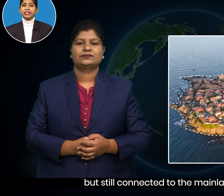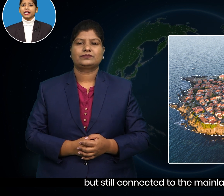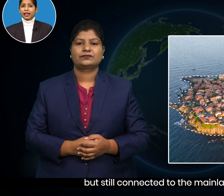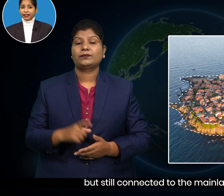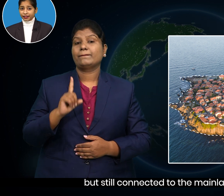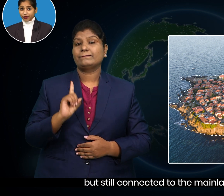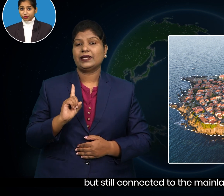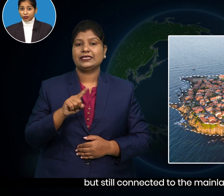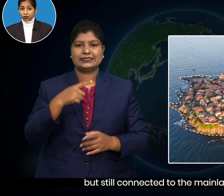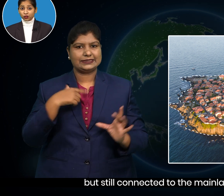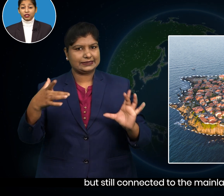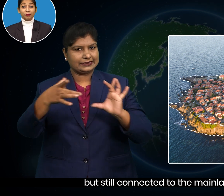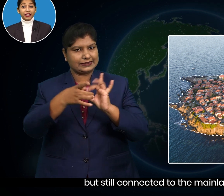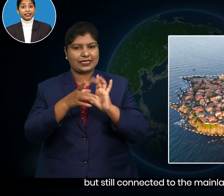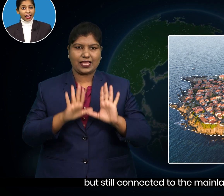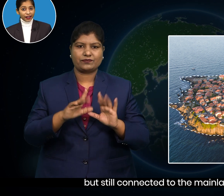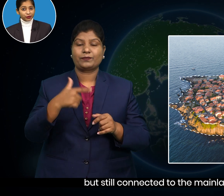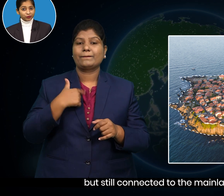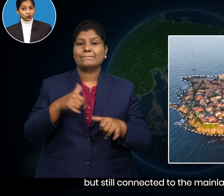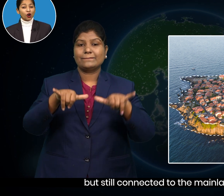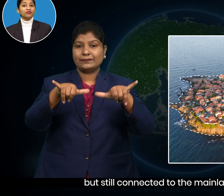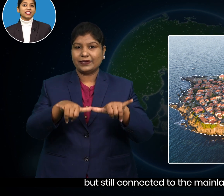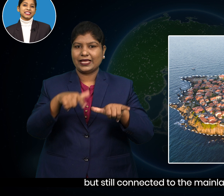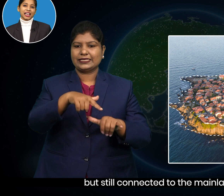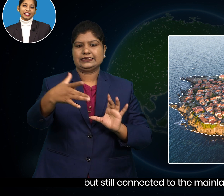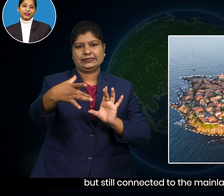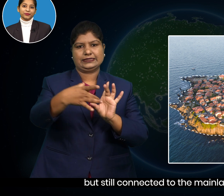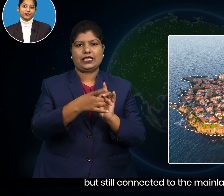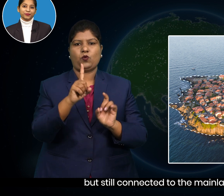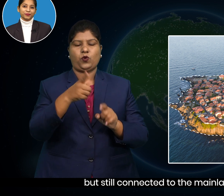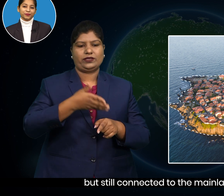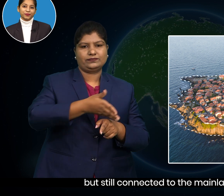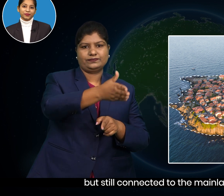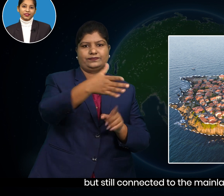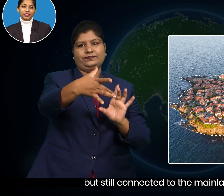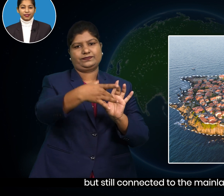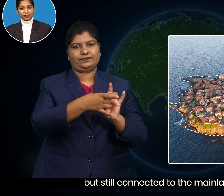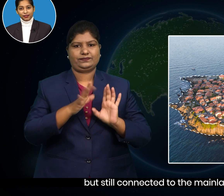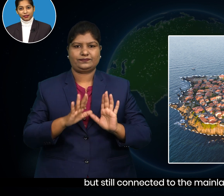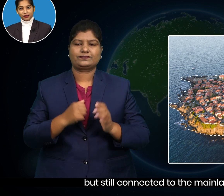but still connected to the mainland on one side.